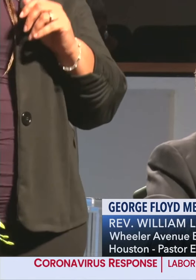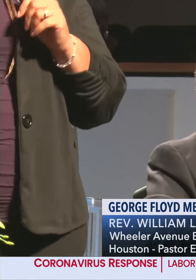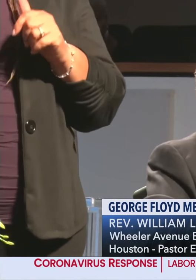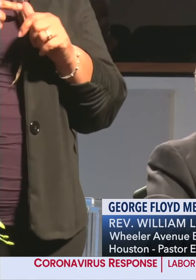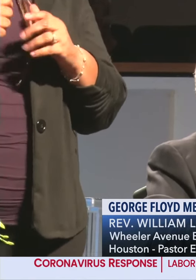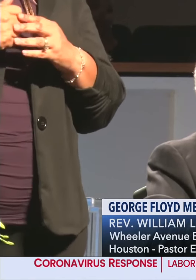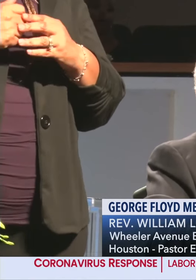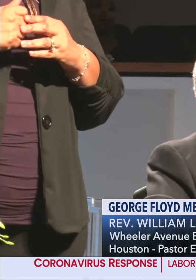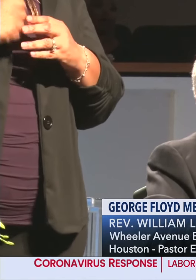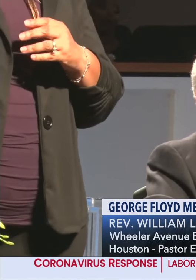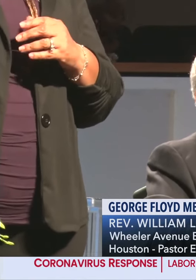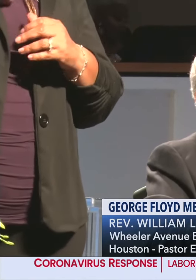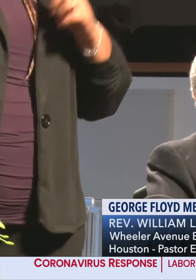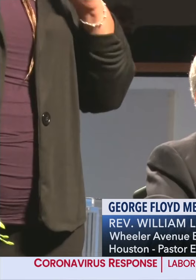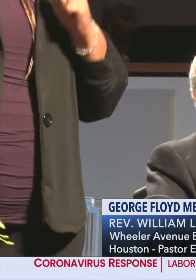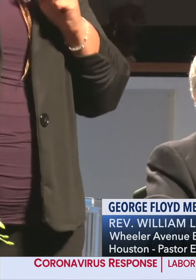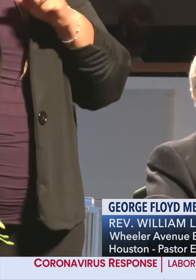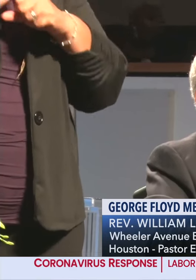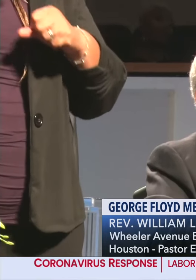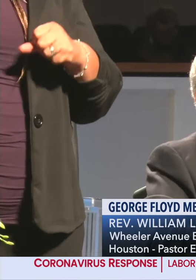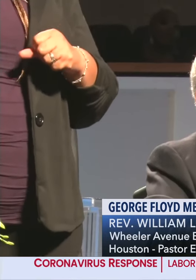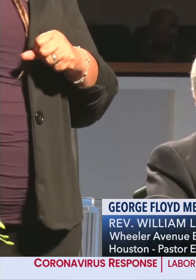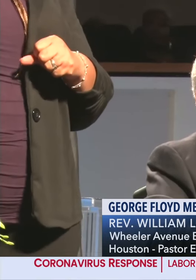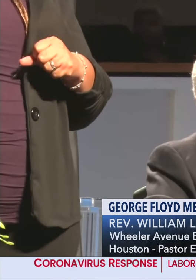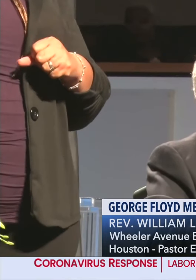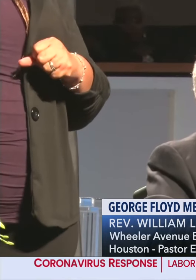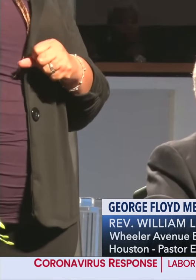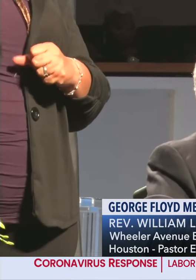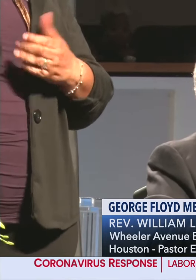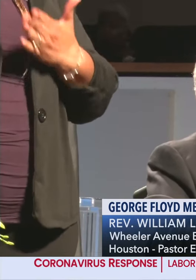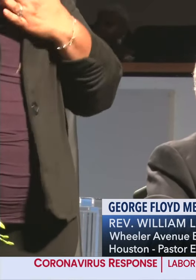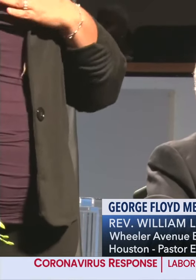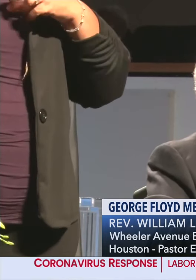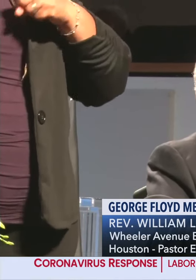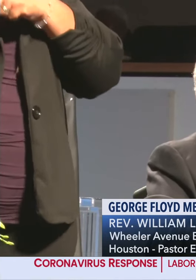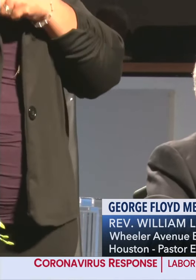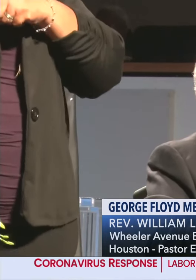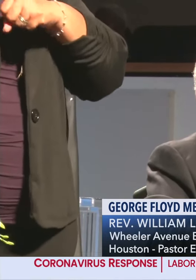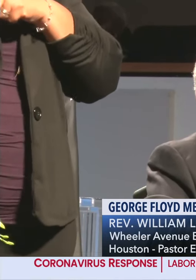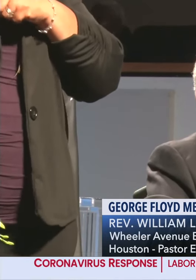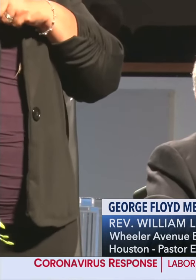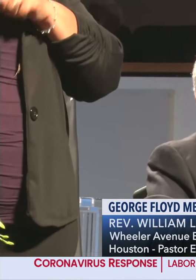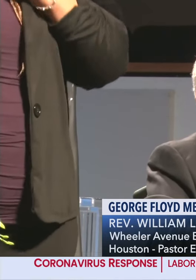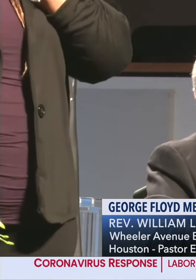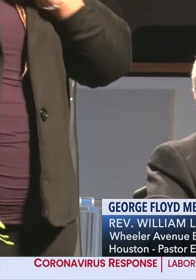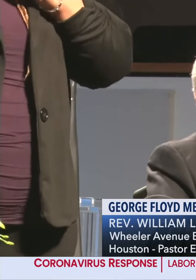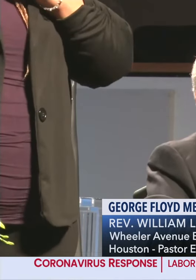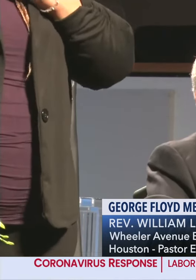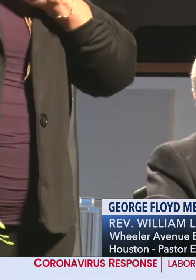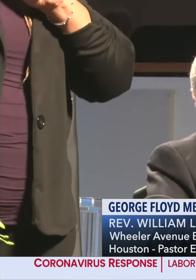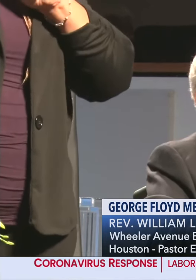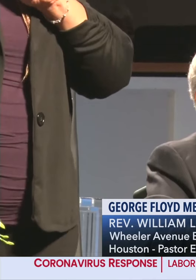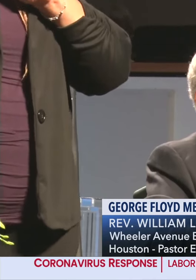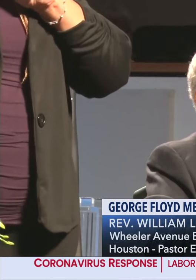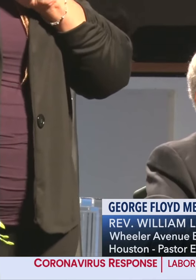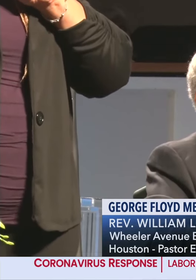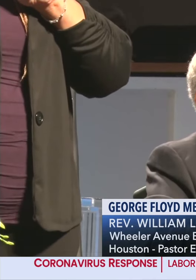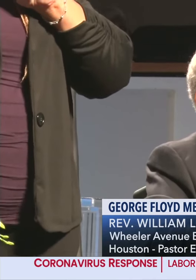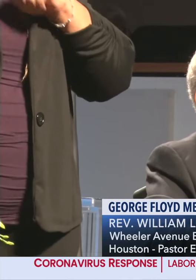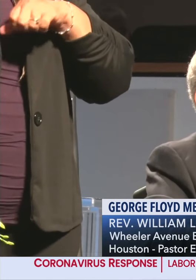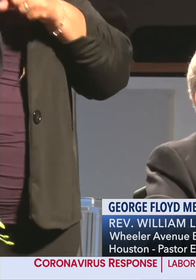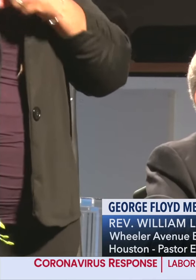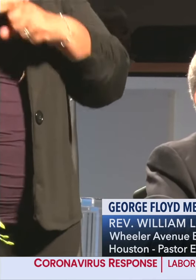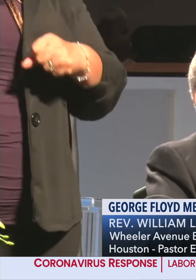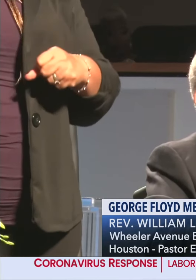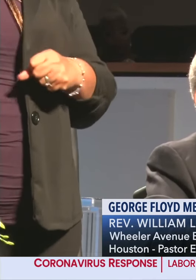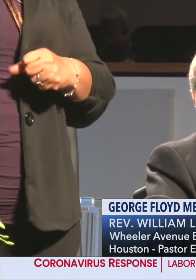we can make sure that we don't stop the fight, that we stay with it and that we make sure